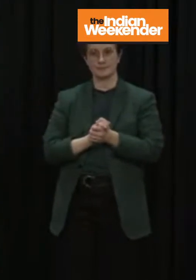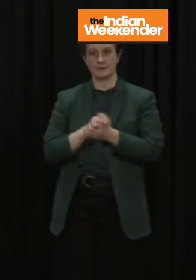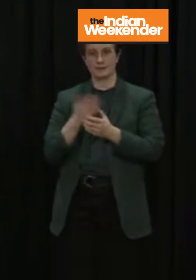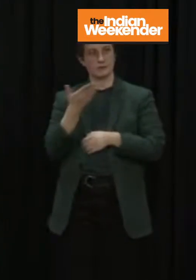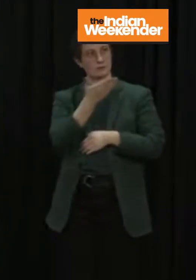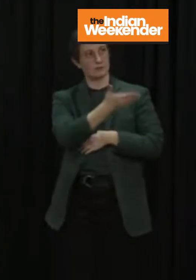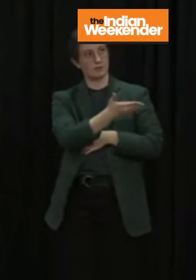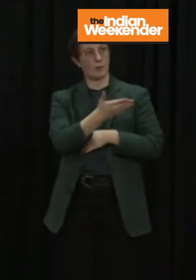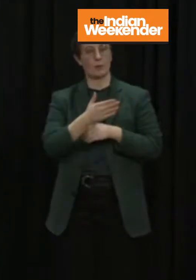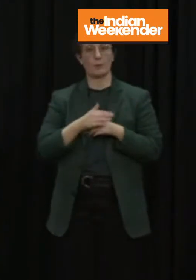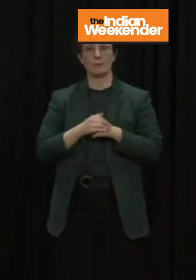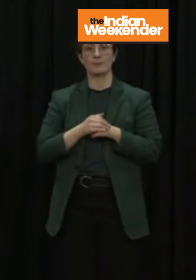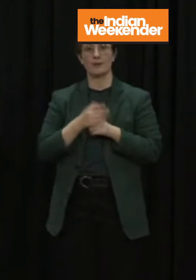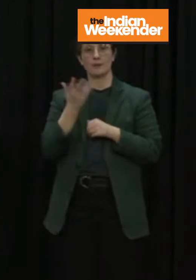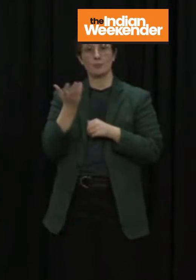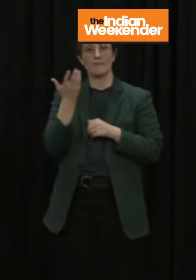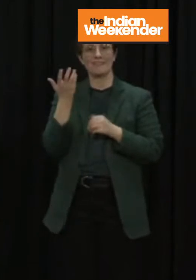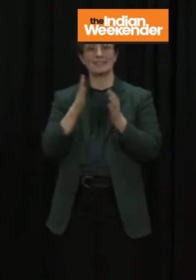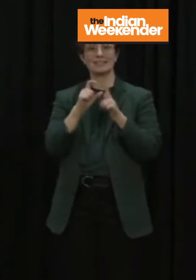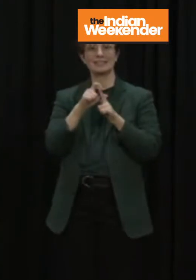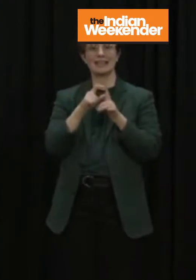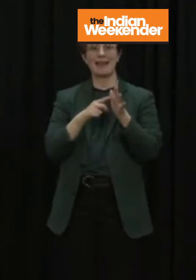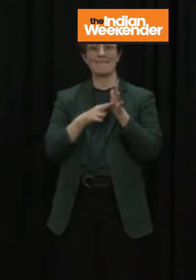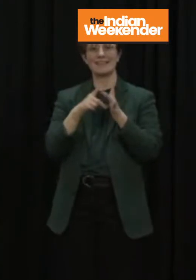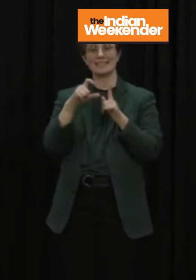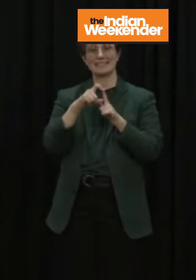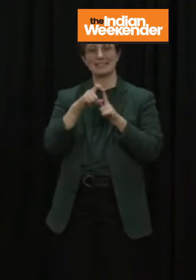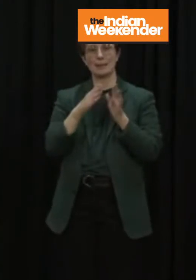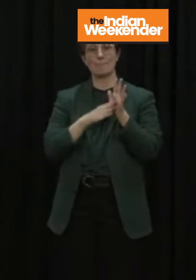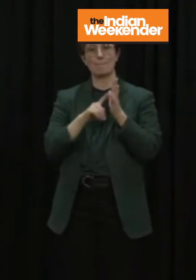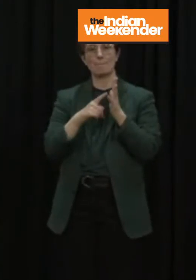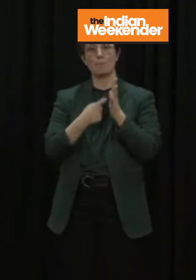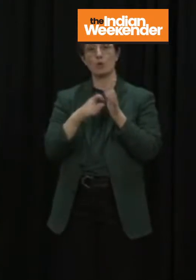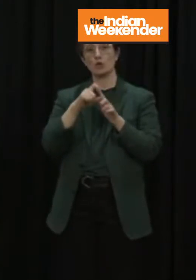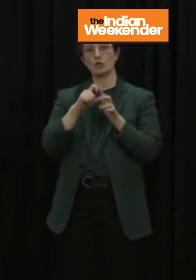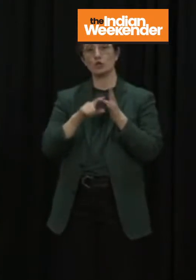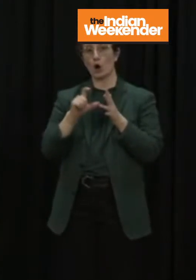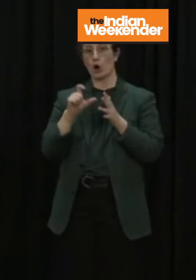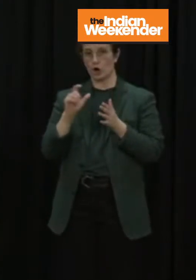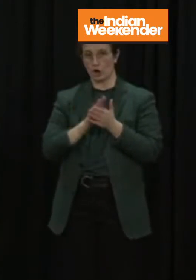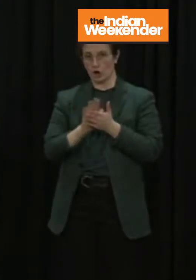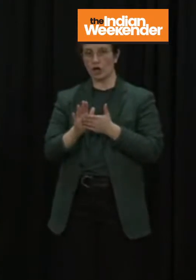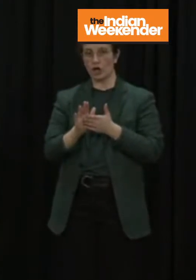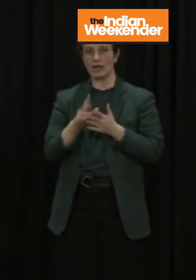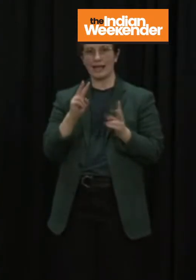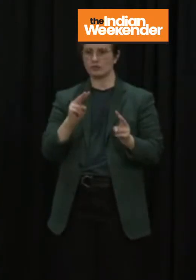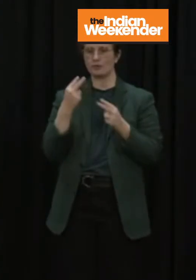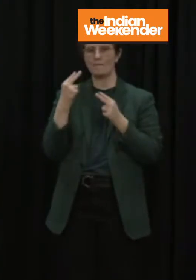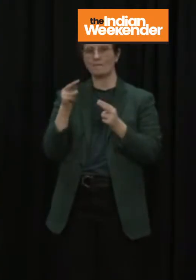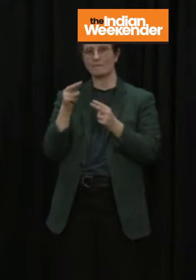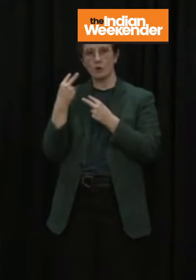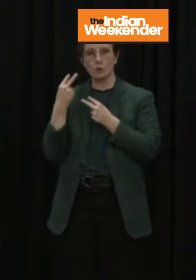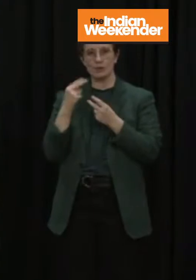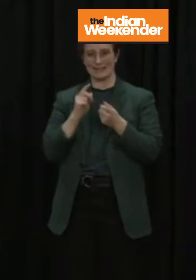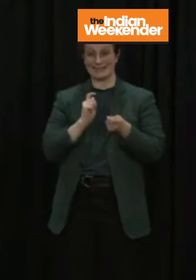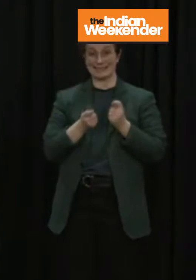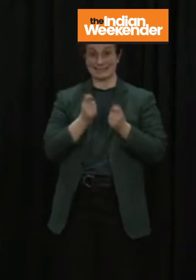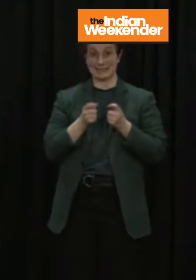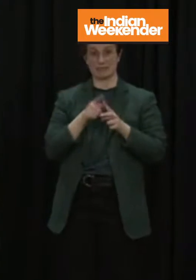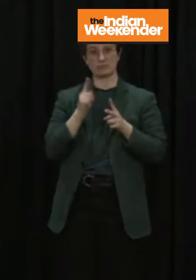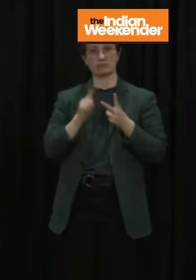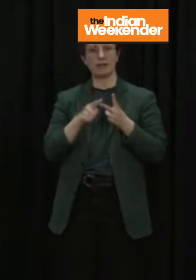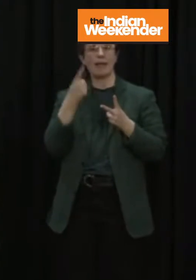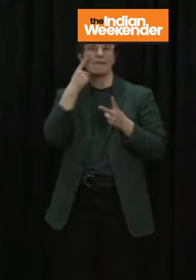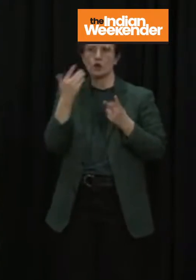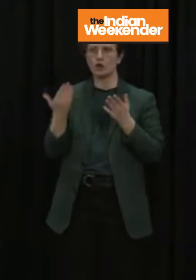Murdoch and his team to review the coordination of COVID-19 testing, review the processes by which tests and innovations are assessed